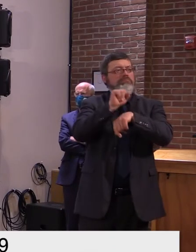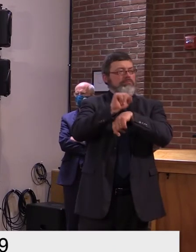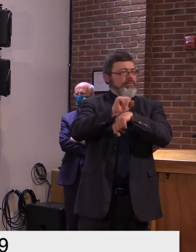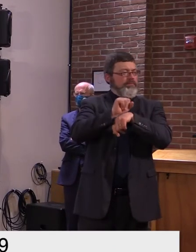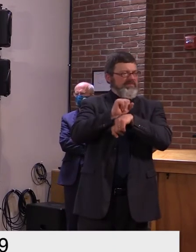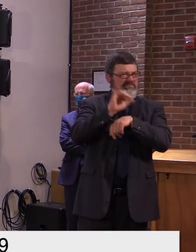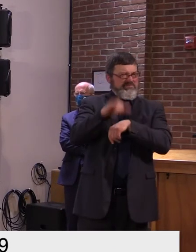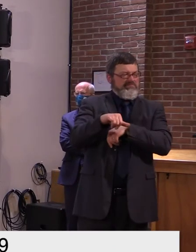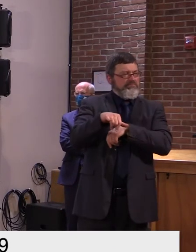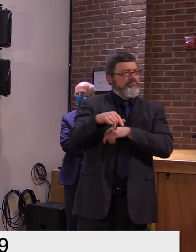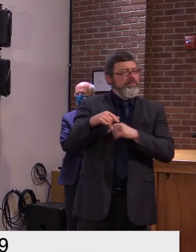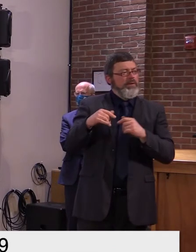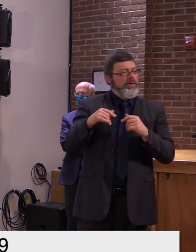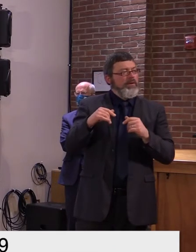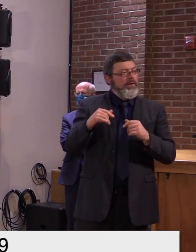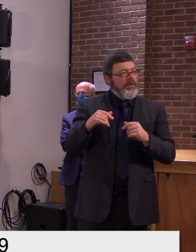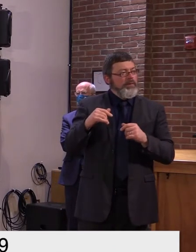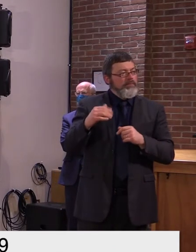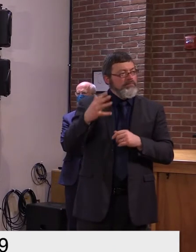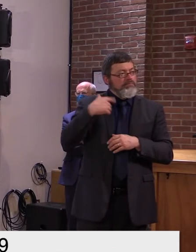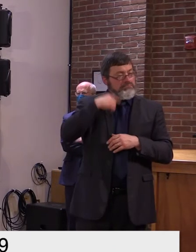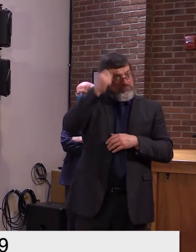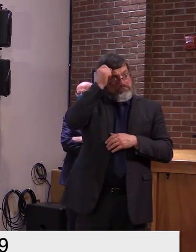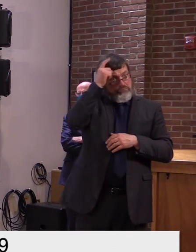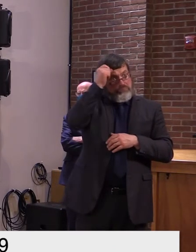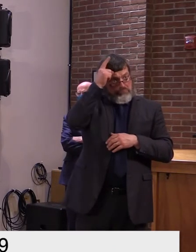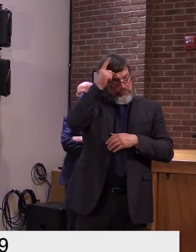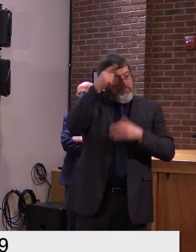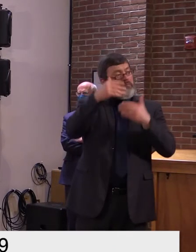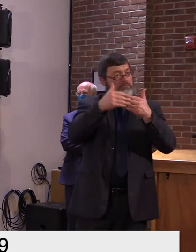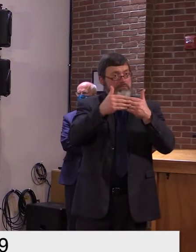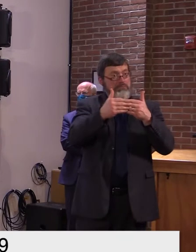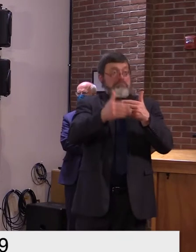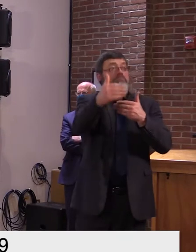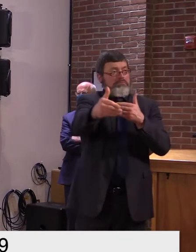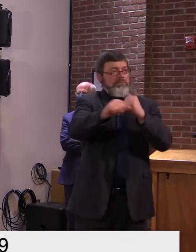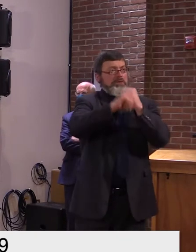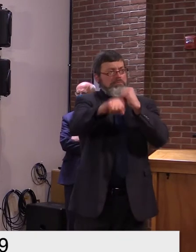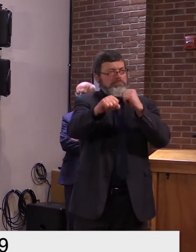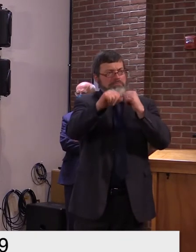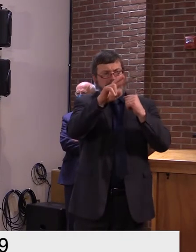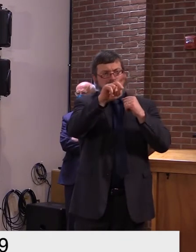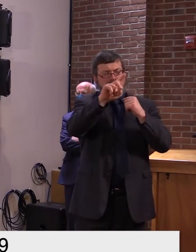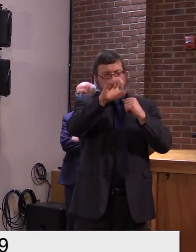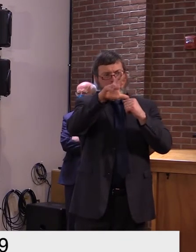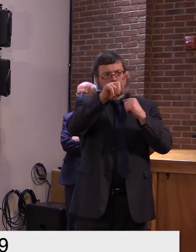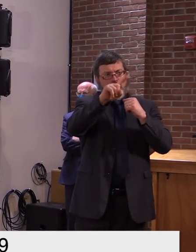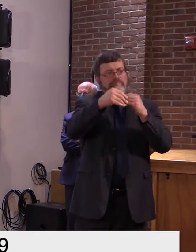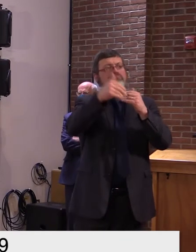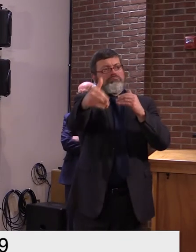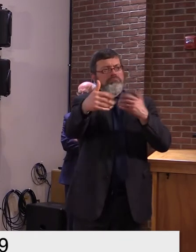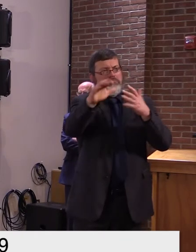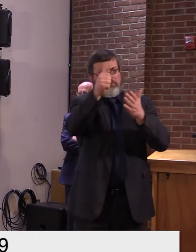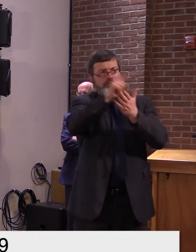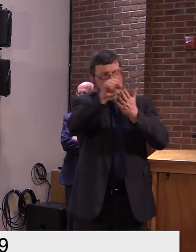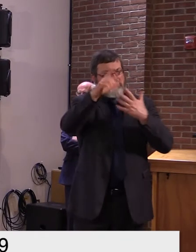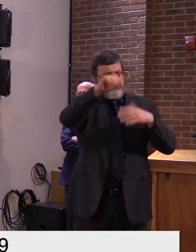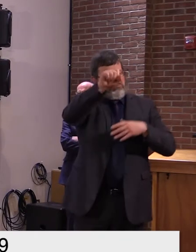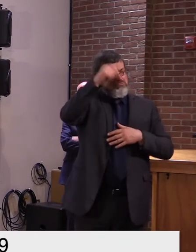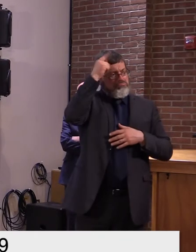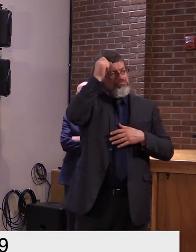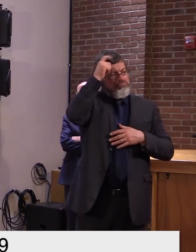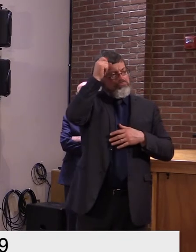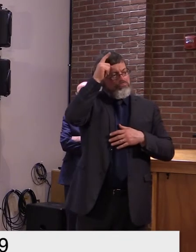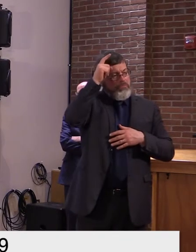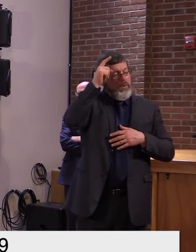I know that extended benefits expired. I am not clear on whether, in